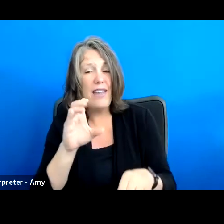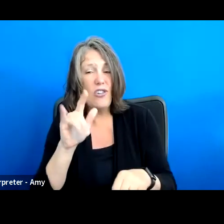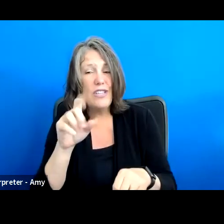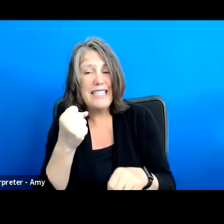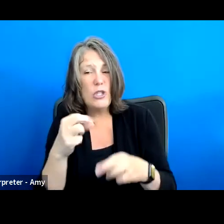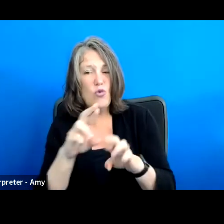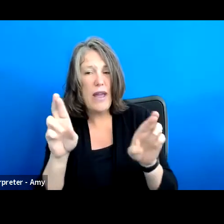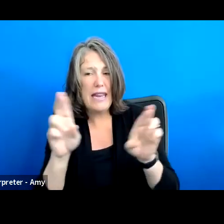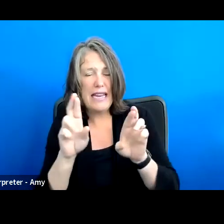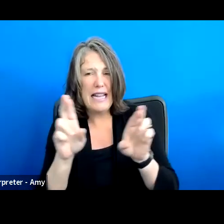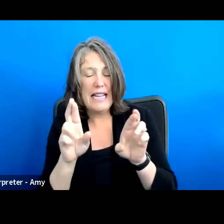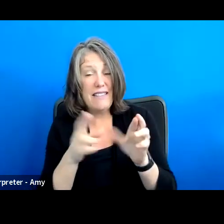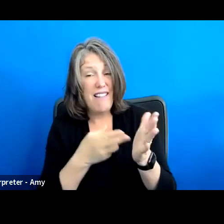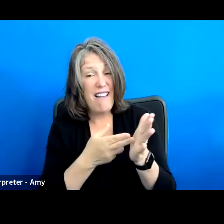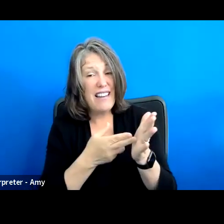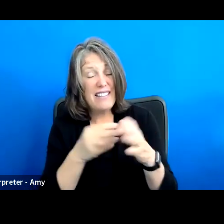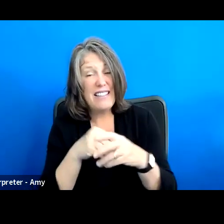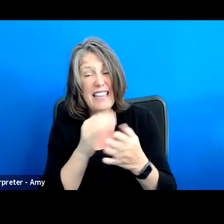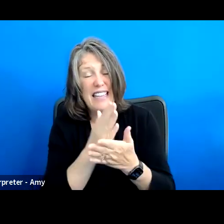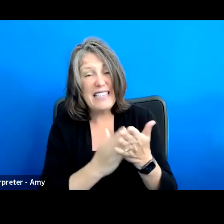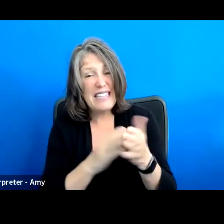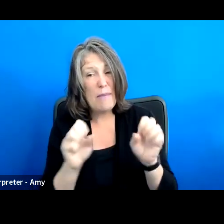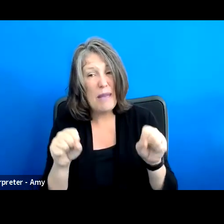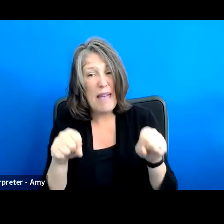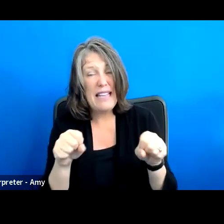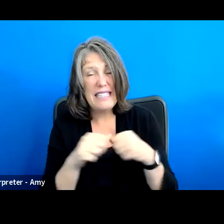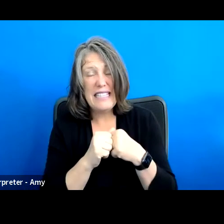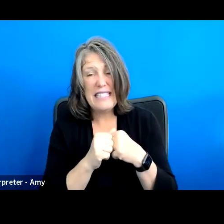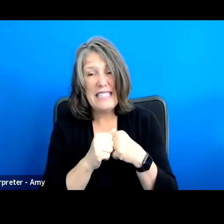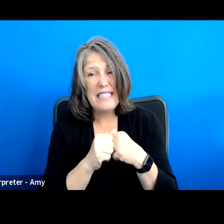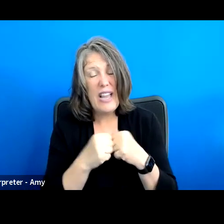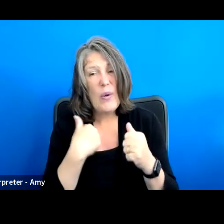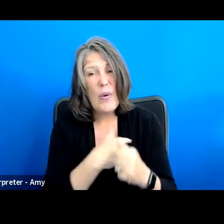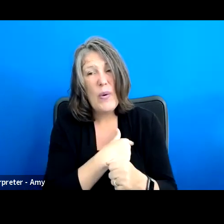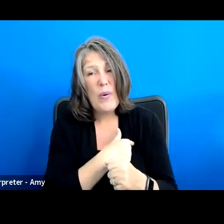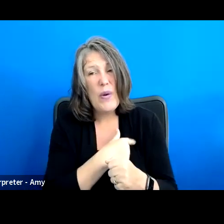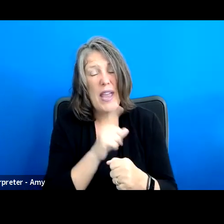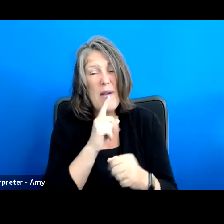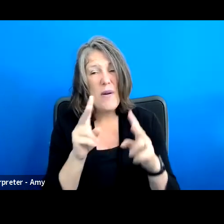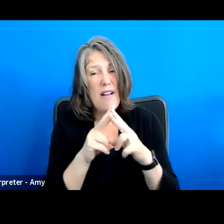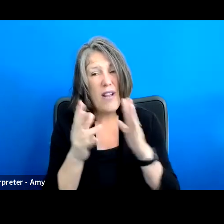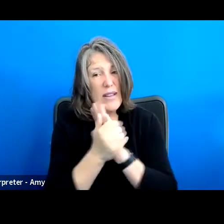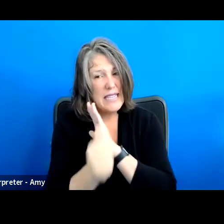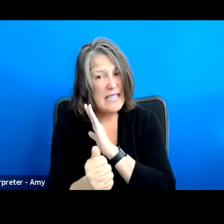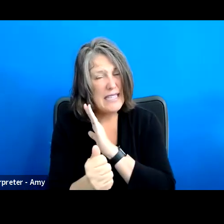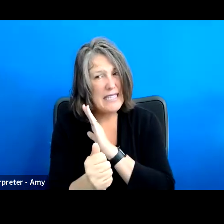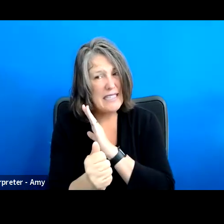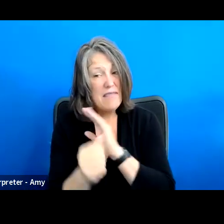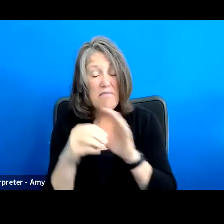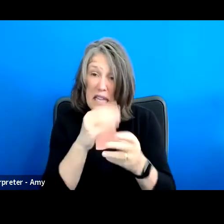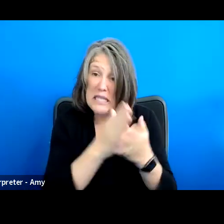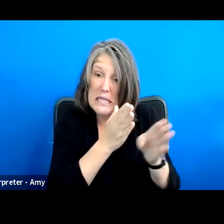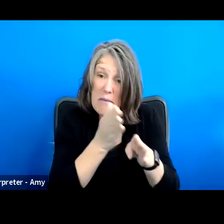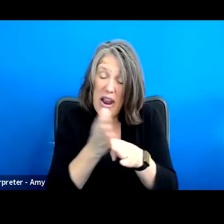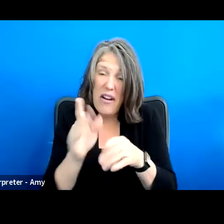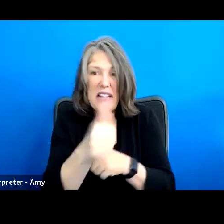readiness. Honestly, in some capacities, we were very skilled in certain areas. And then